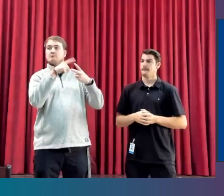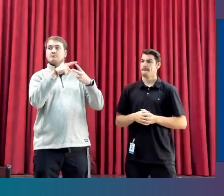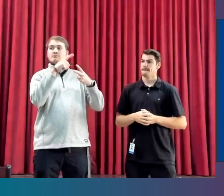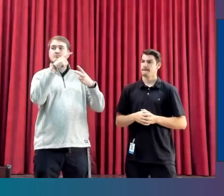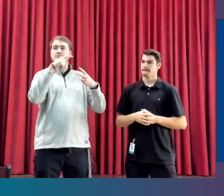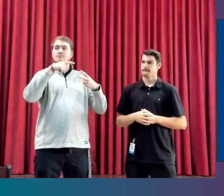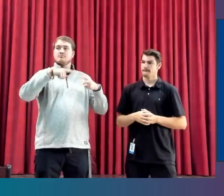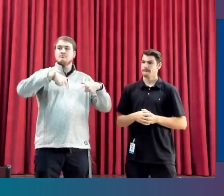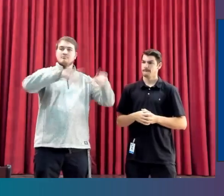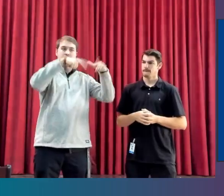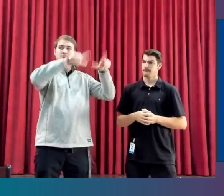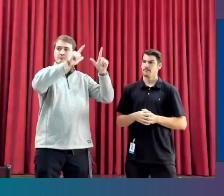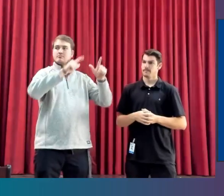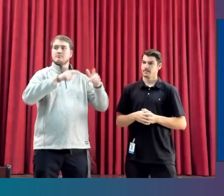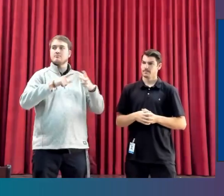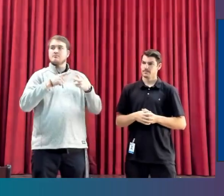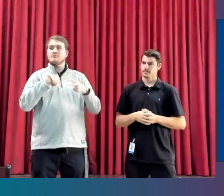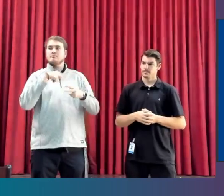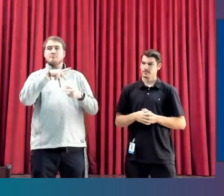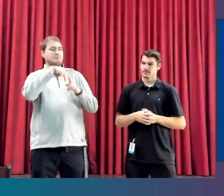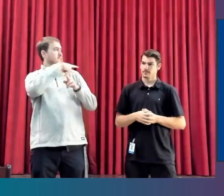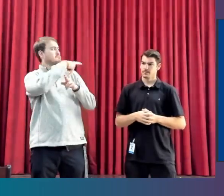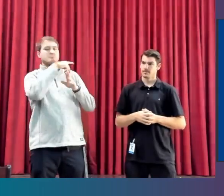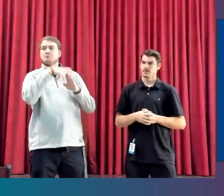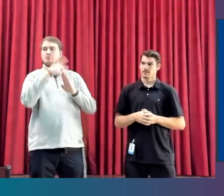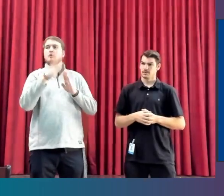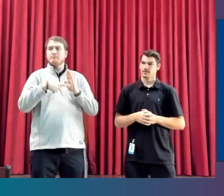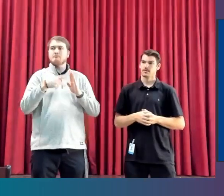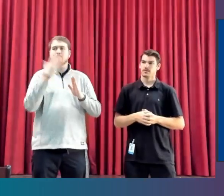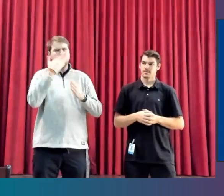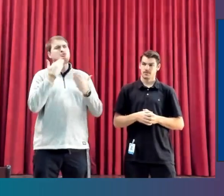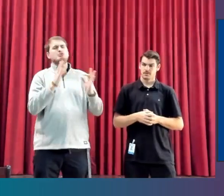So I have 2 questions for you.